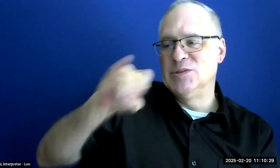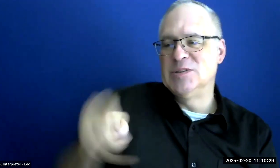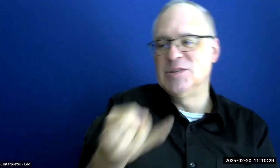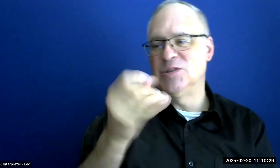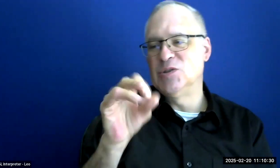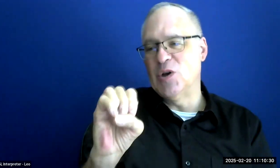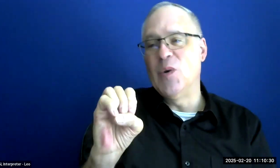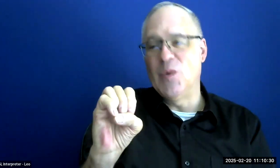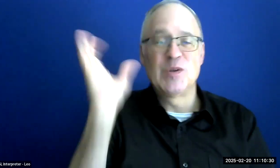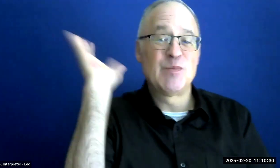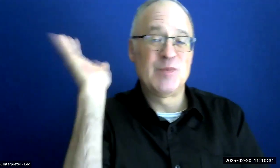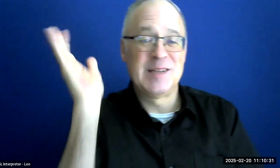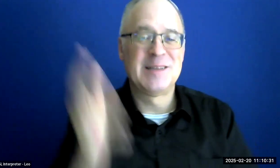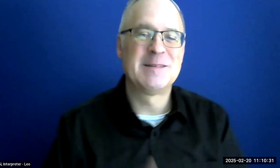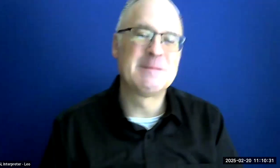presentation.